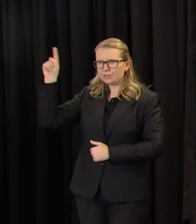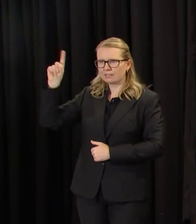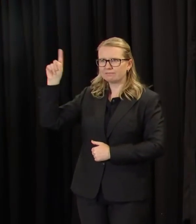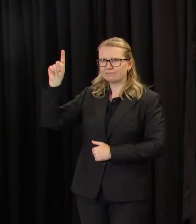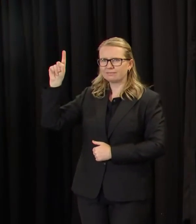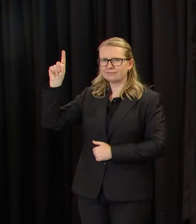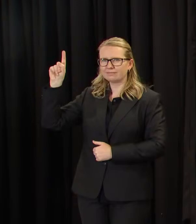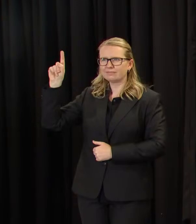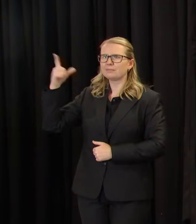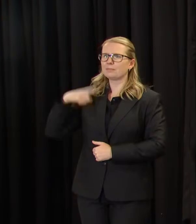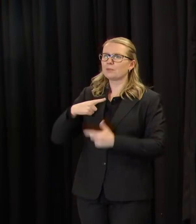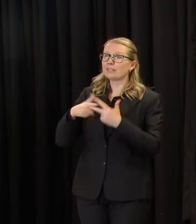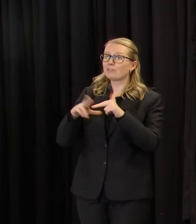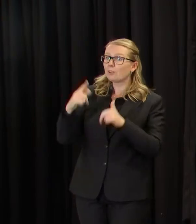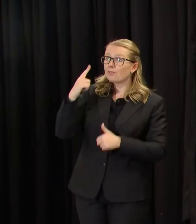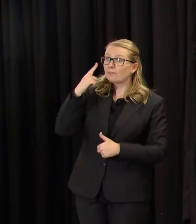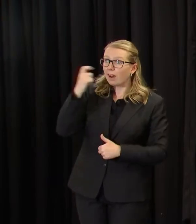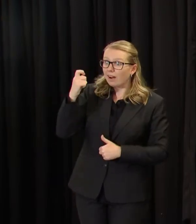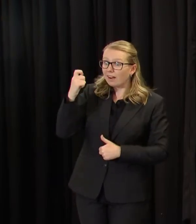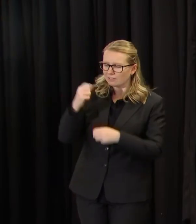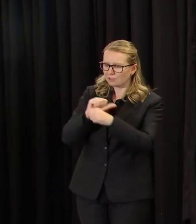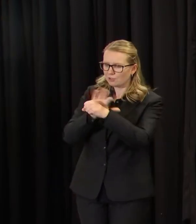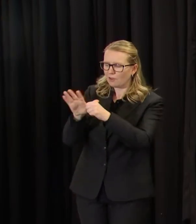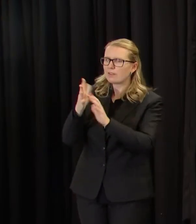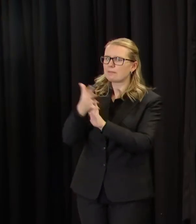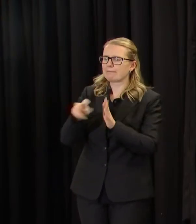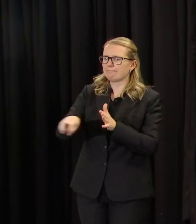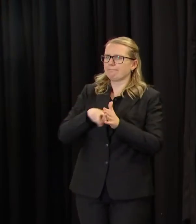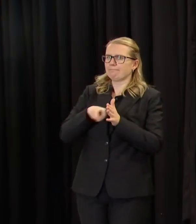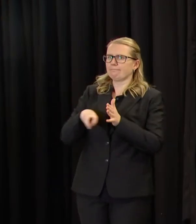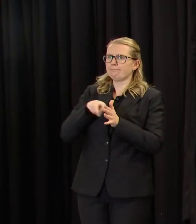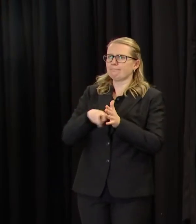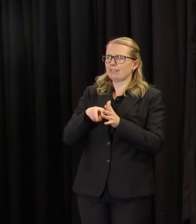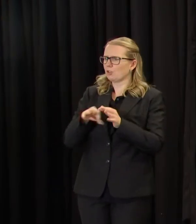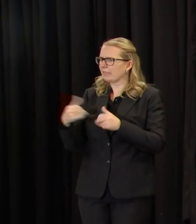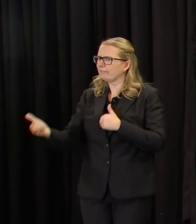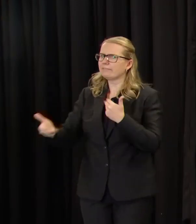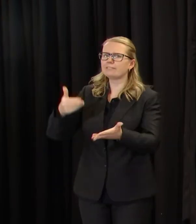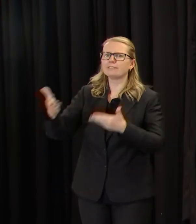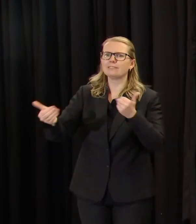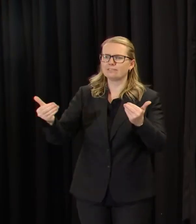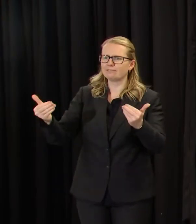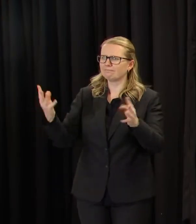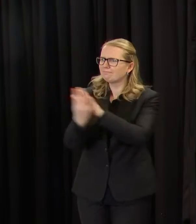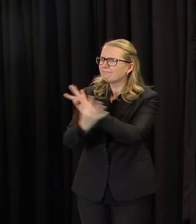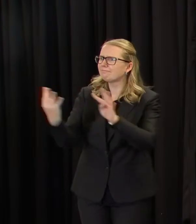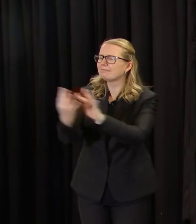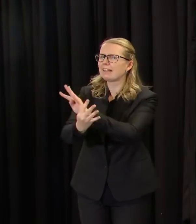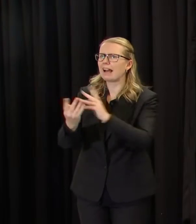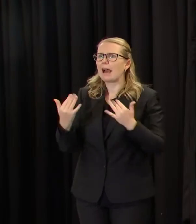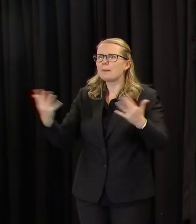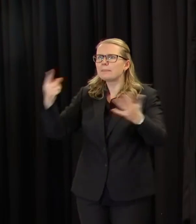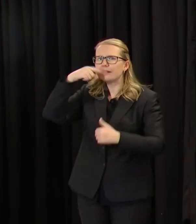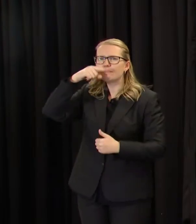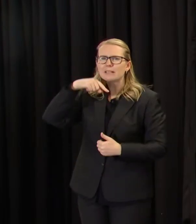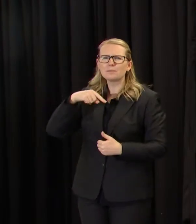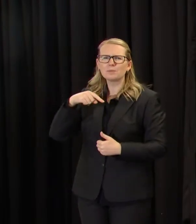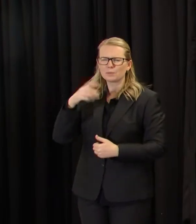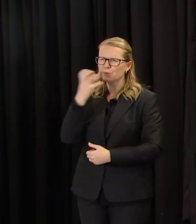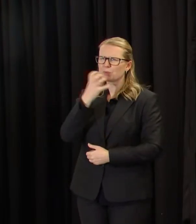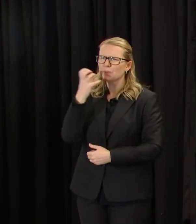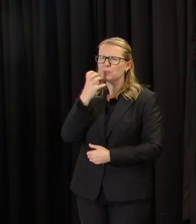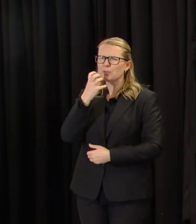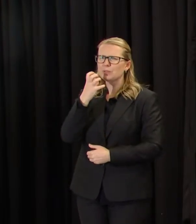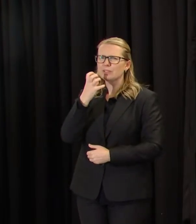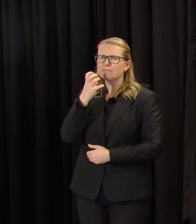of circulation, you're not spreading it, you're not giving it to anybody else. You are playing your part in driving these numbers